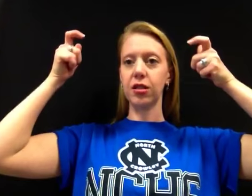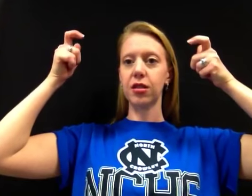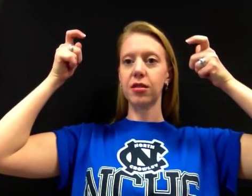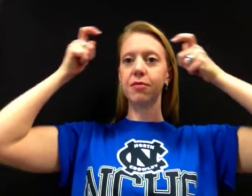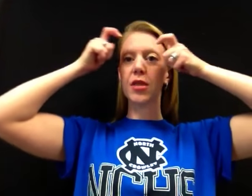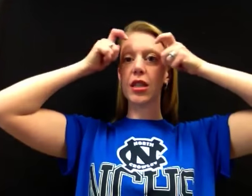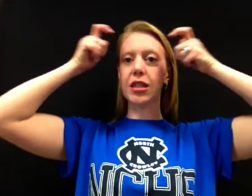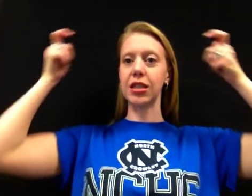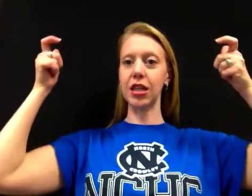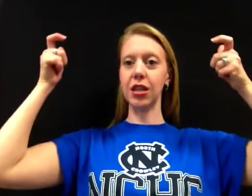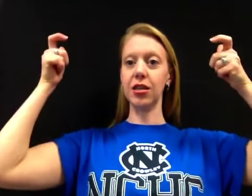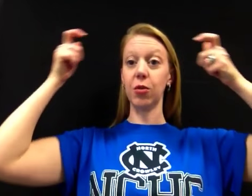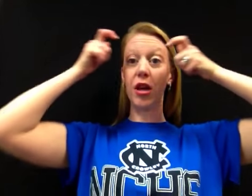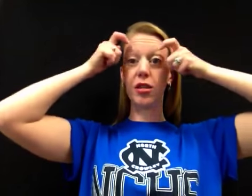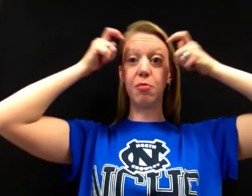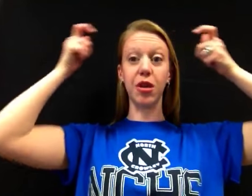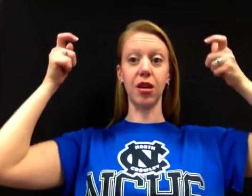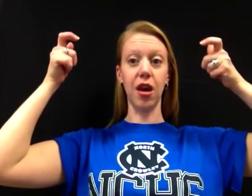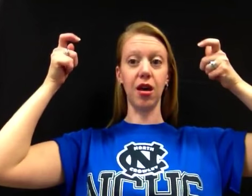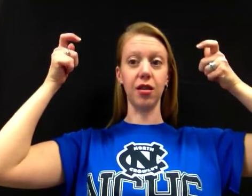Arrogant. Conceited. Someone has a big head.